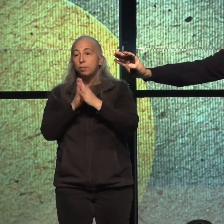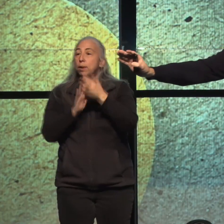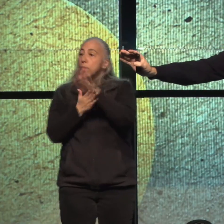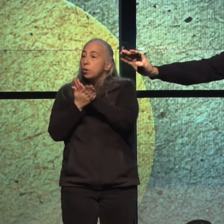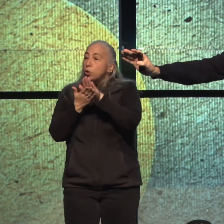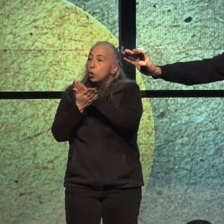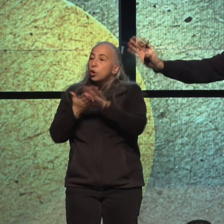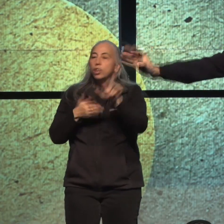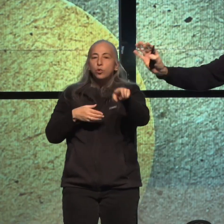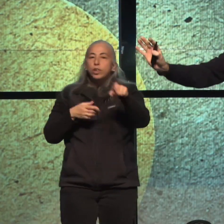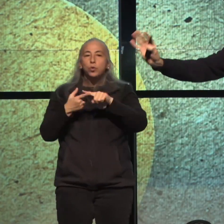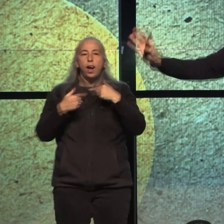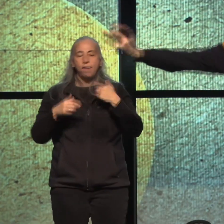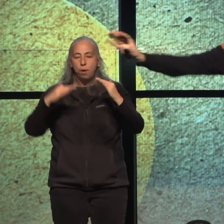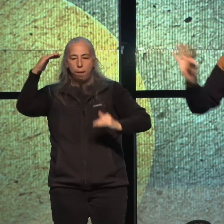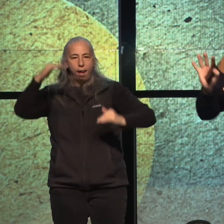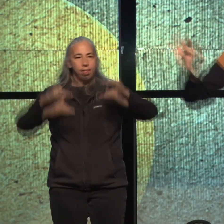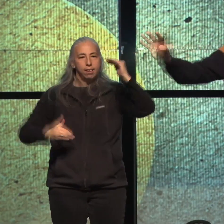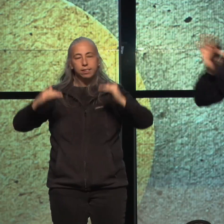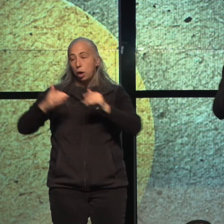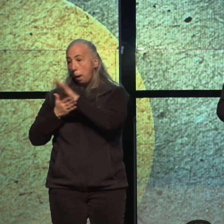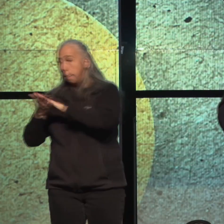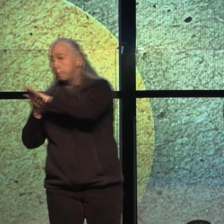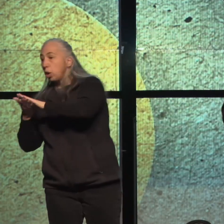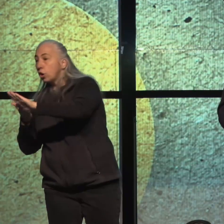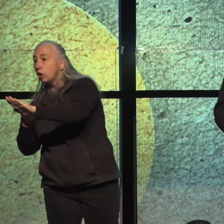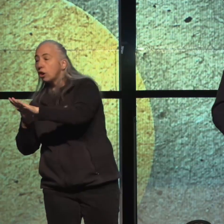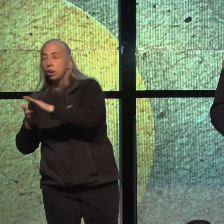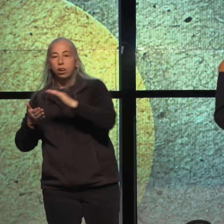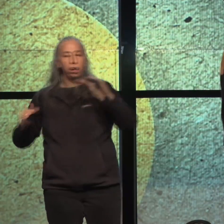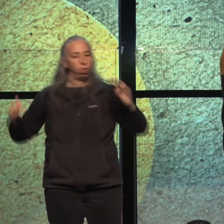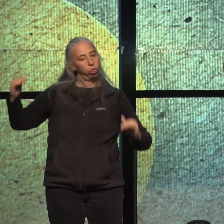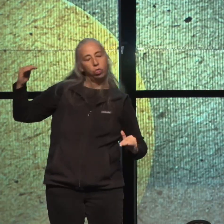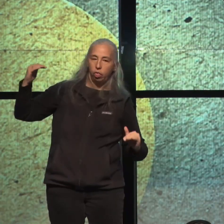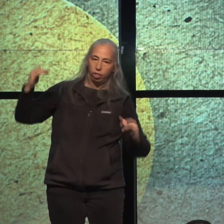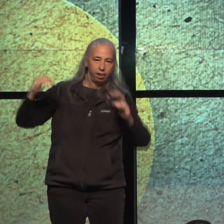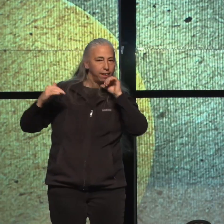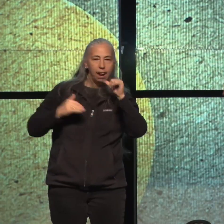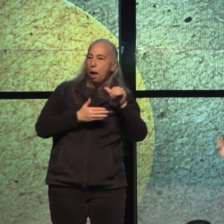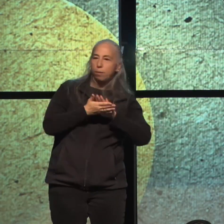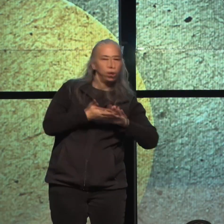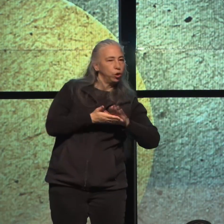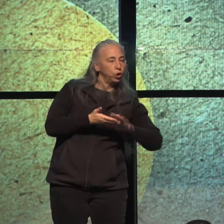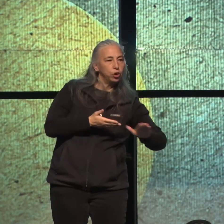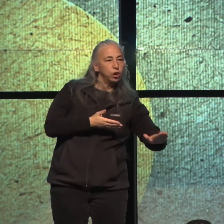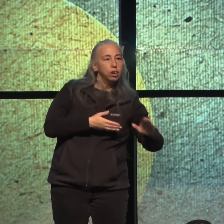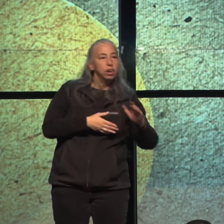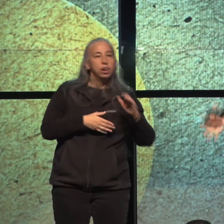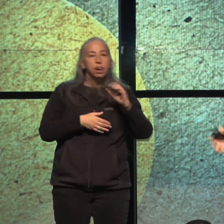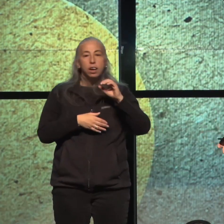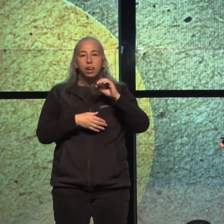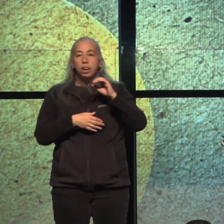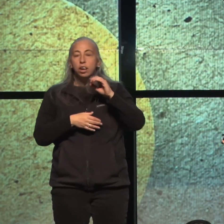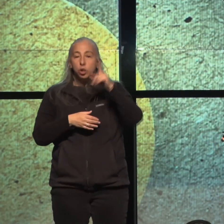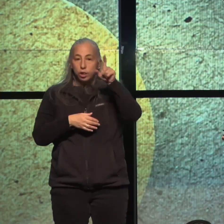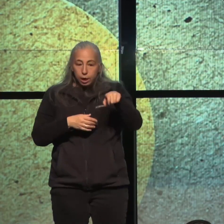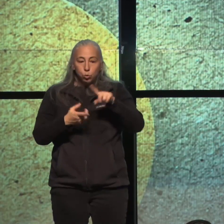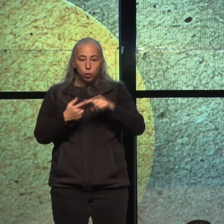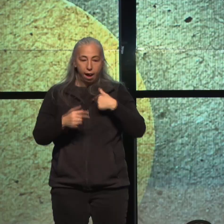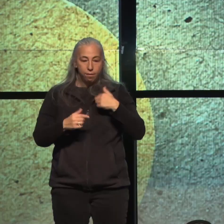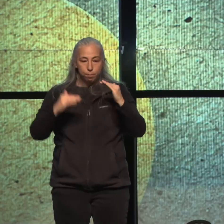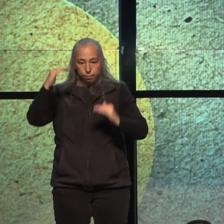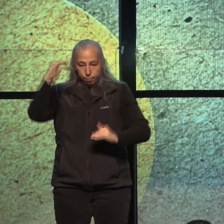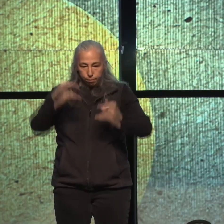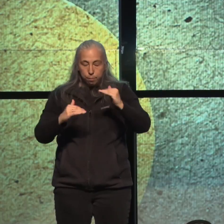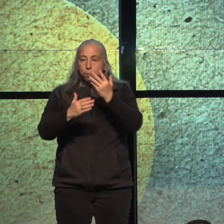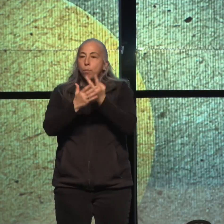impure. They can't exist outside of one another. These words don't make any sense if you don't have the other.